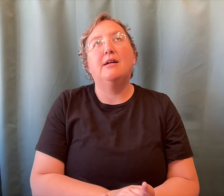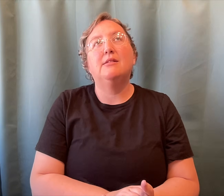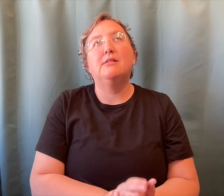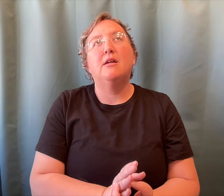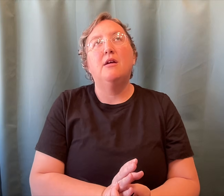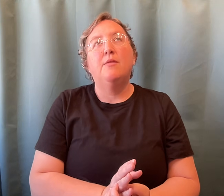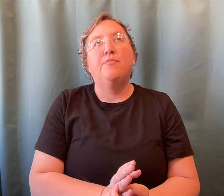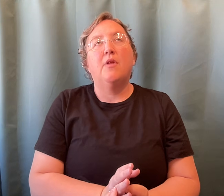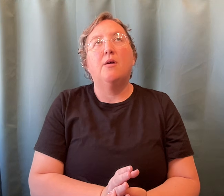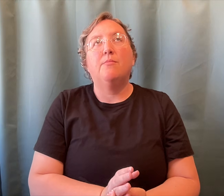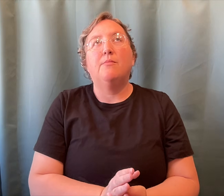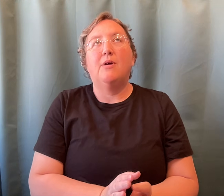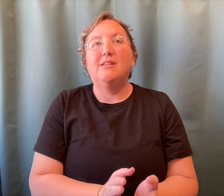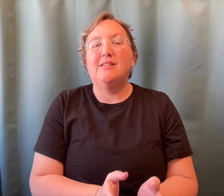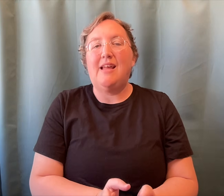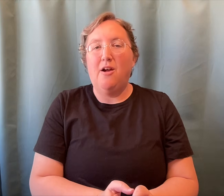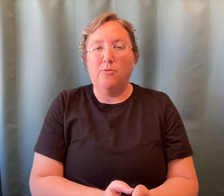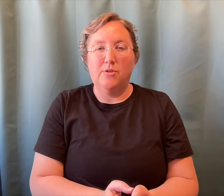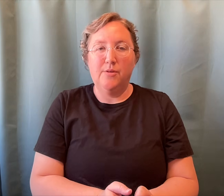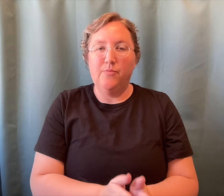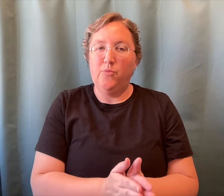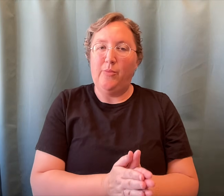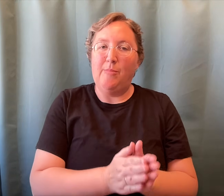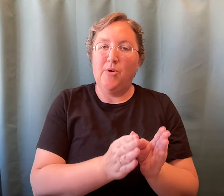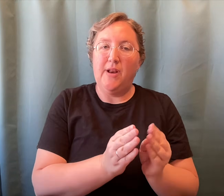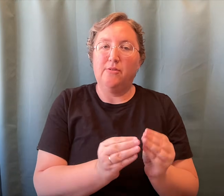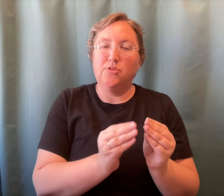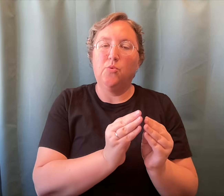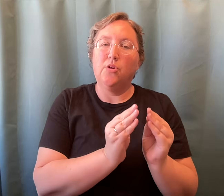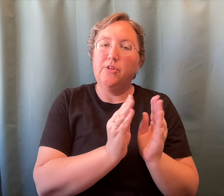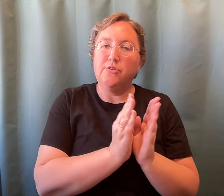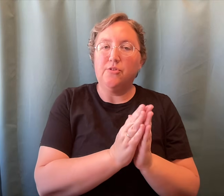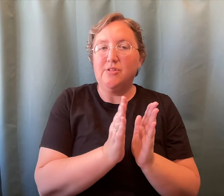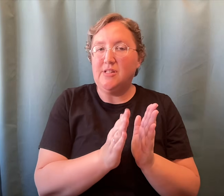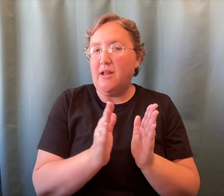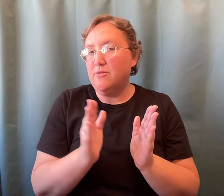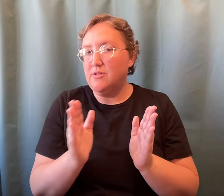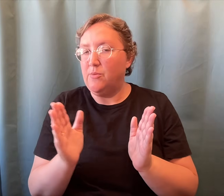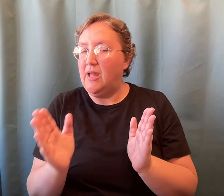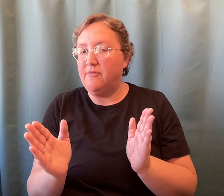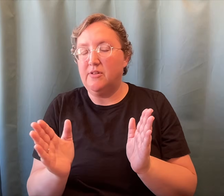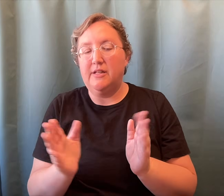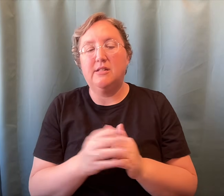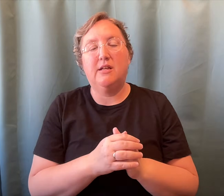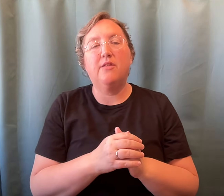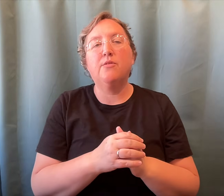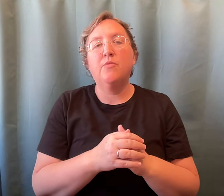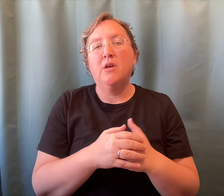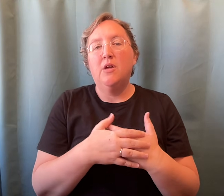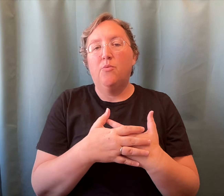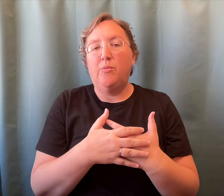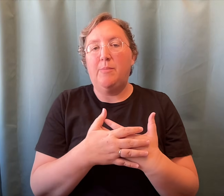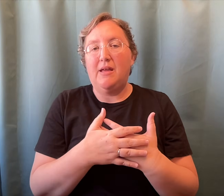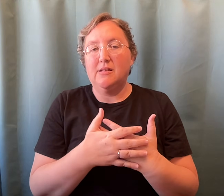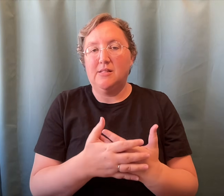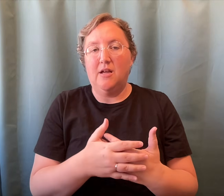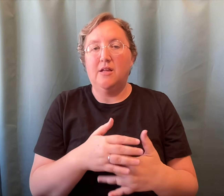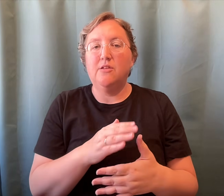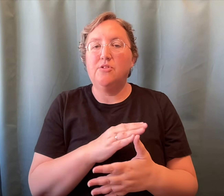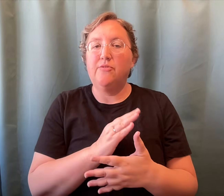as a sound. When we pronounce a word, there's certain sounds that we have to link together. When we make a sign, there's different